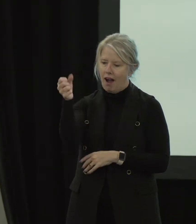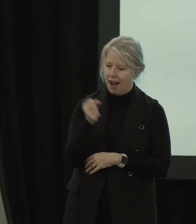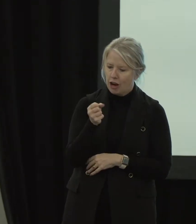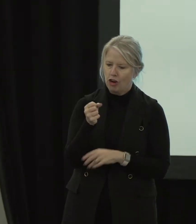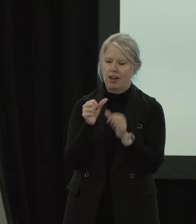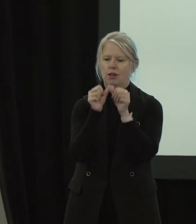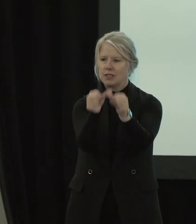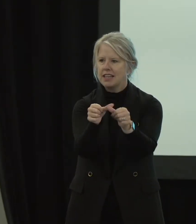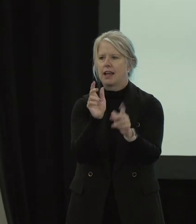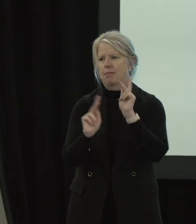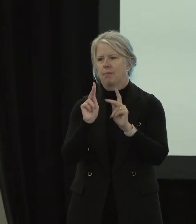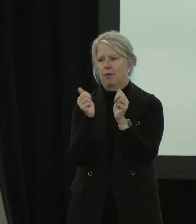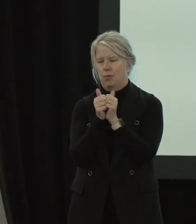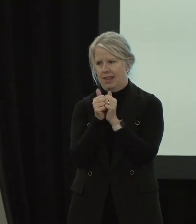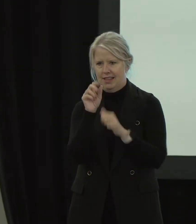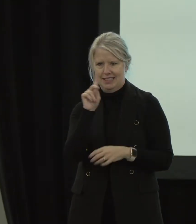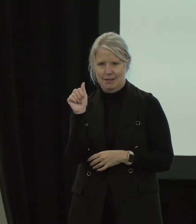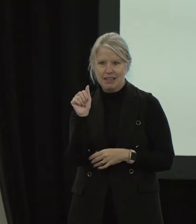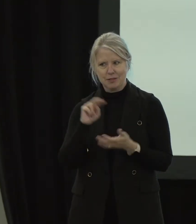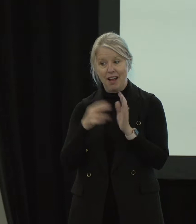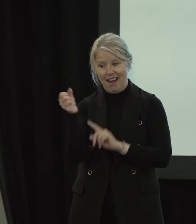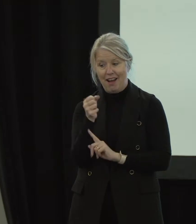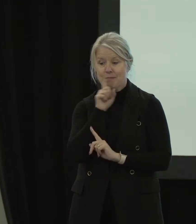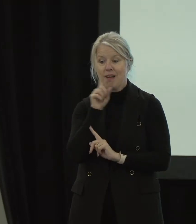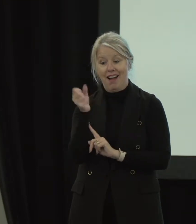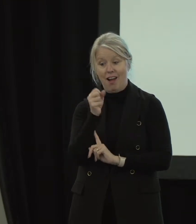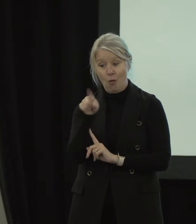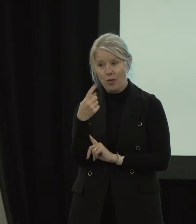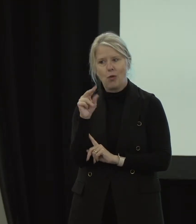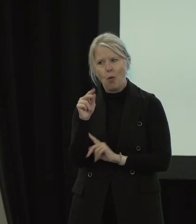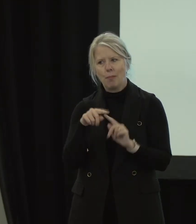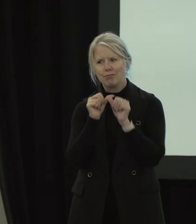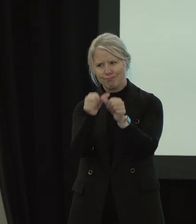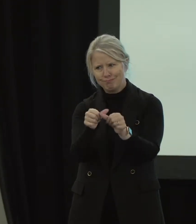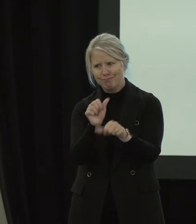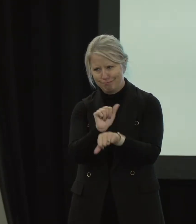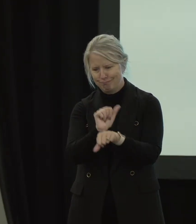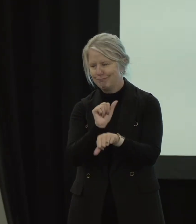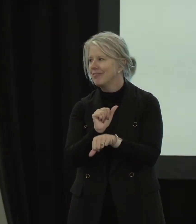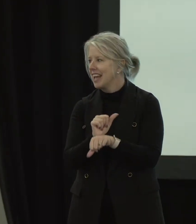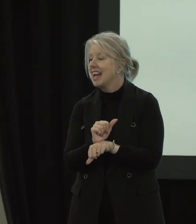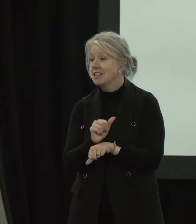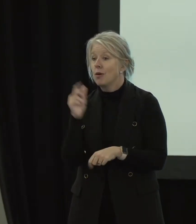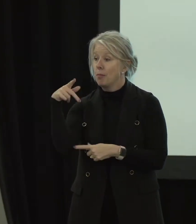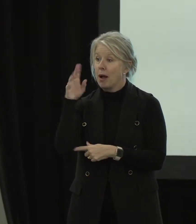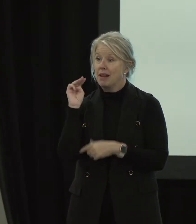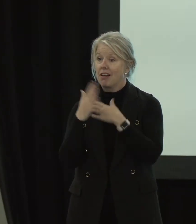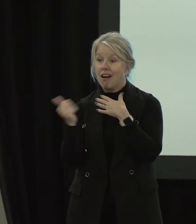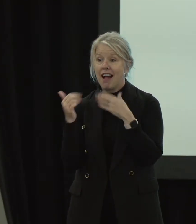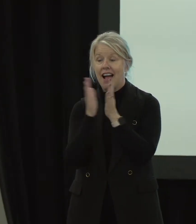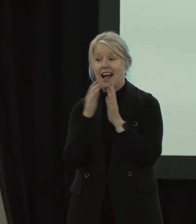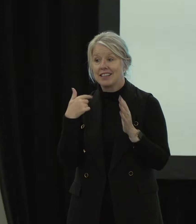retain people with disabilities. And I put the emphasis on retain. So when the Prime Minister called and asked me to serve